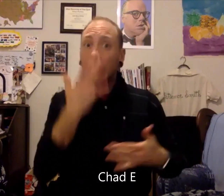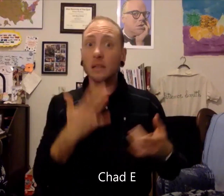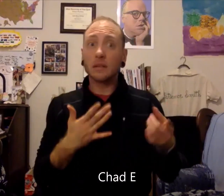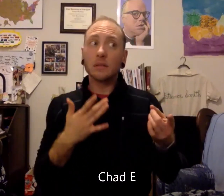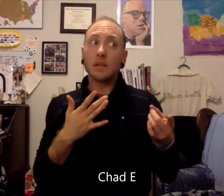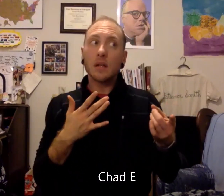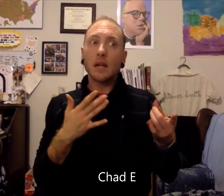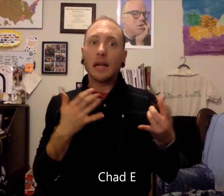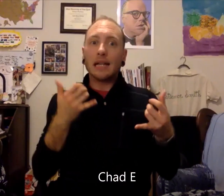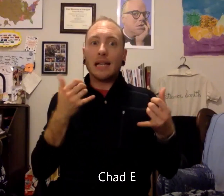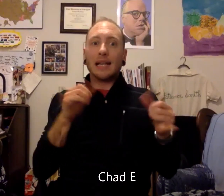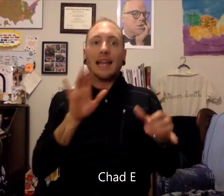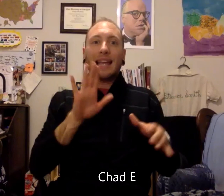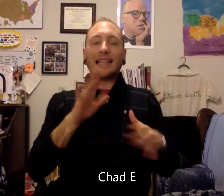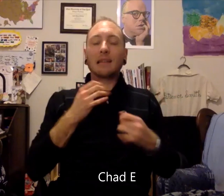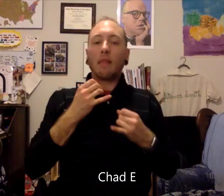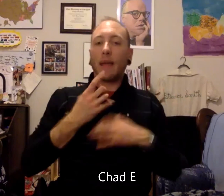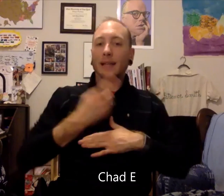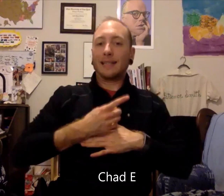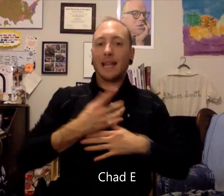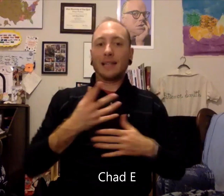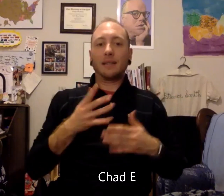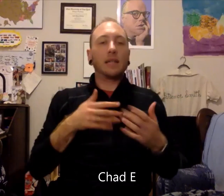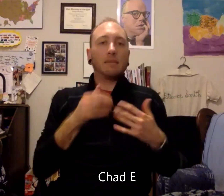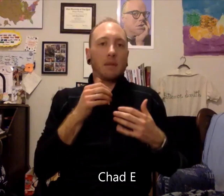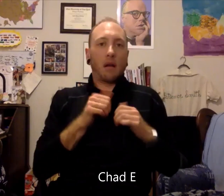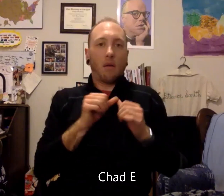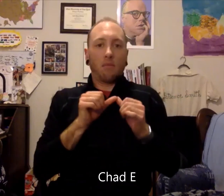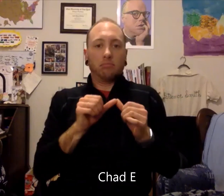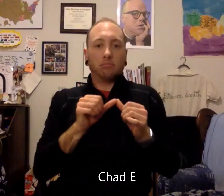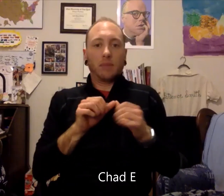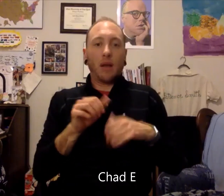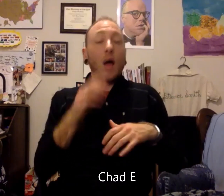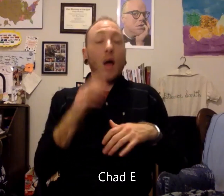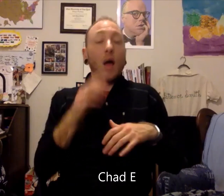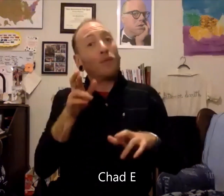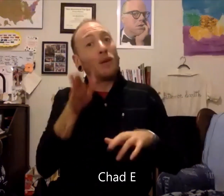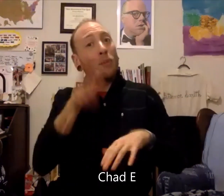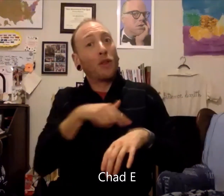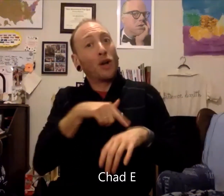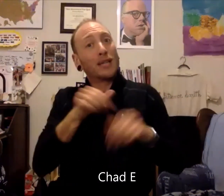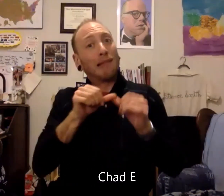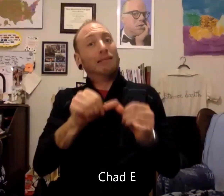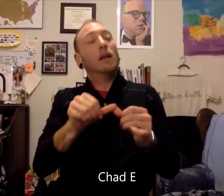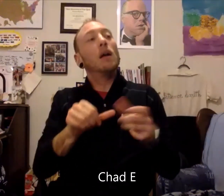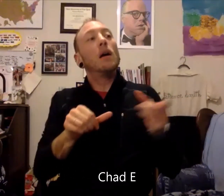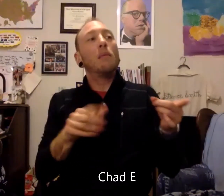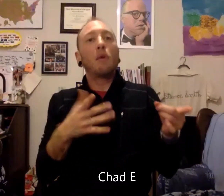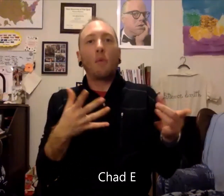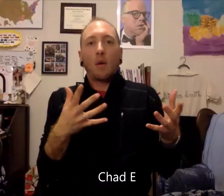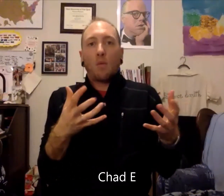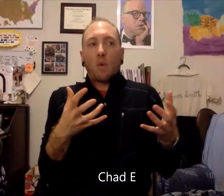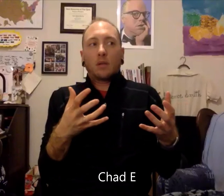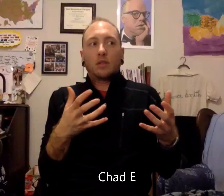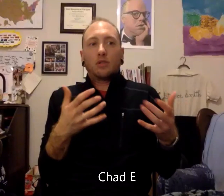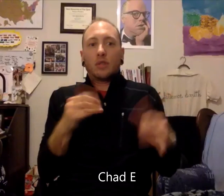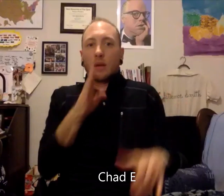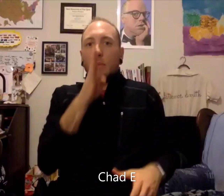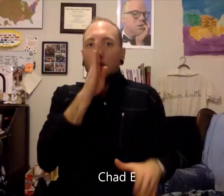last days, however long that may be. I mean, I hope that's a long time, but, with the grace and dignity of being a sober person with